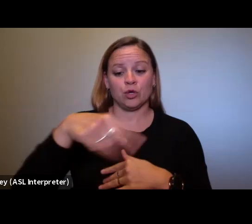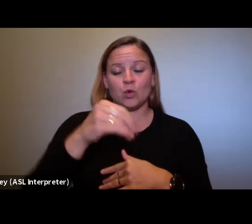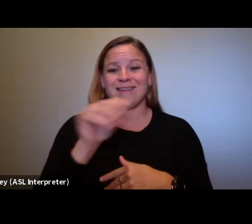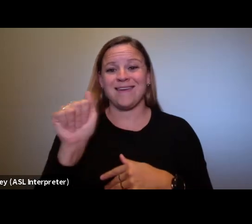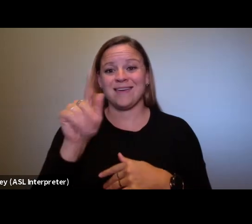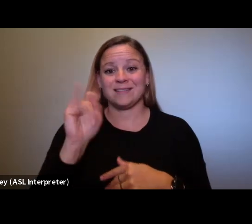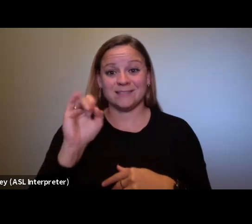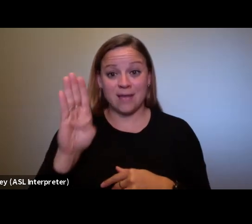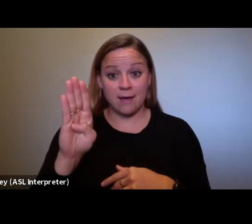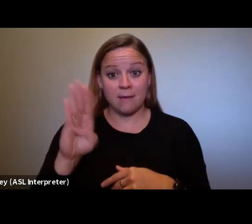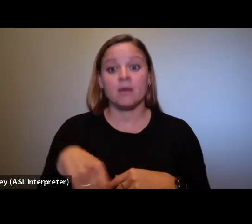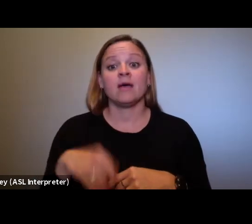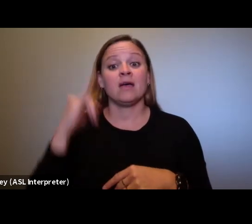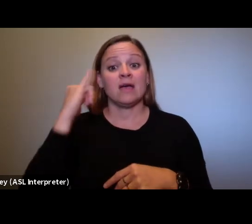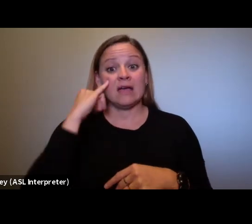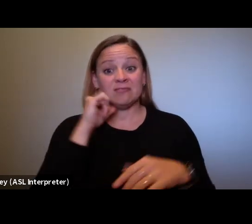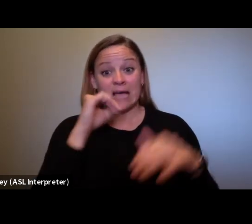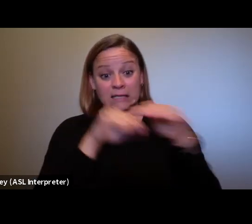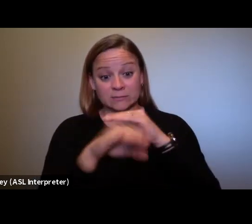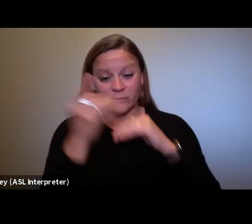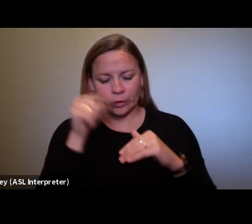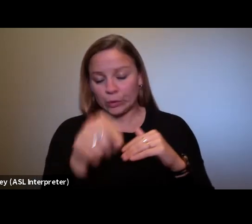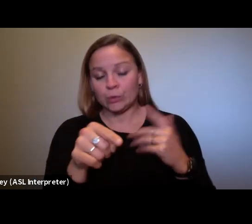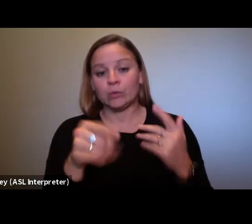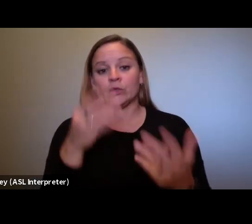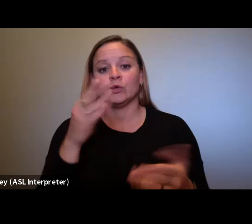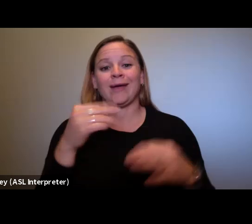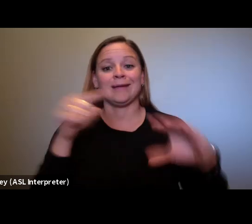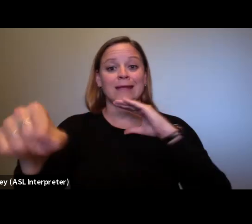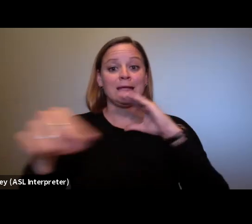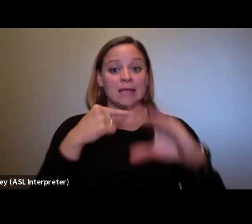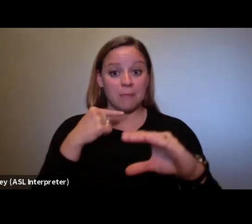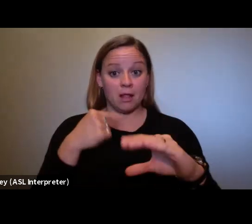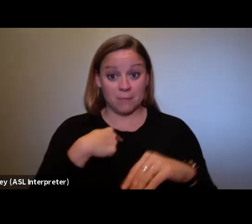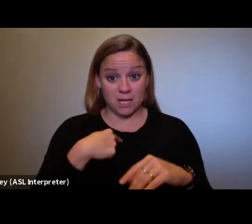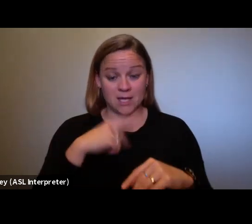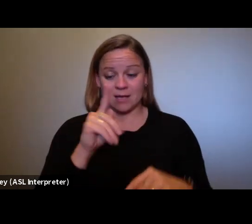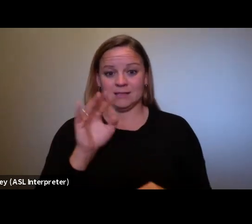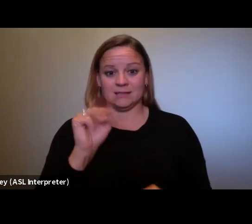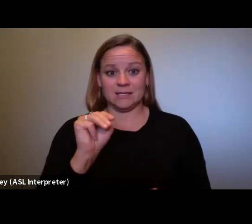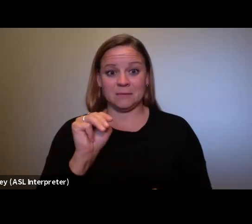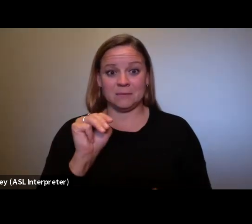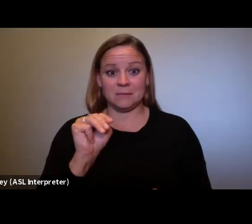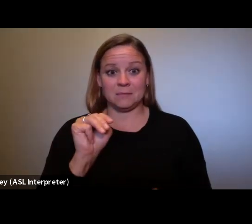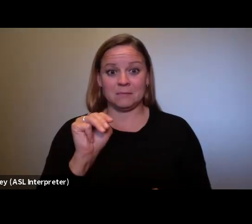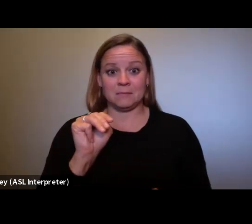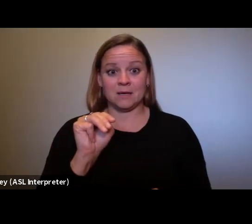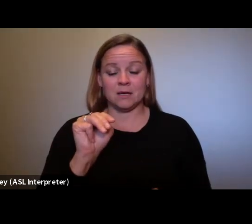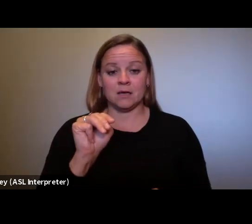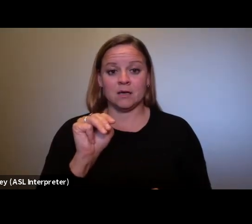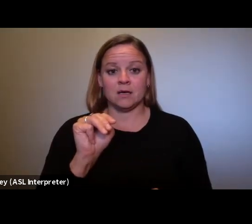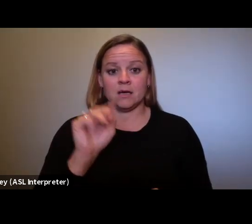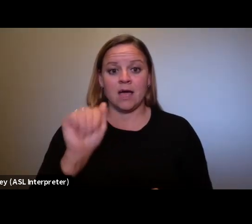Zoom. If that's not accessible to you for any reason, you can email your questions to me at tim@nicl.org. That's